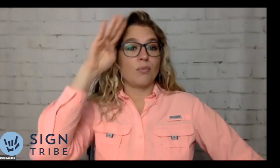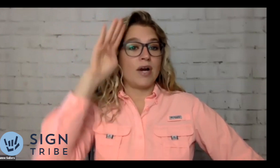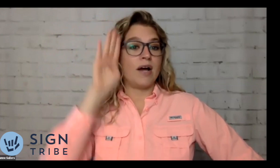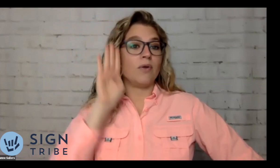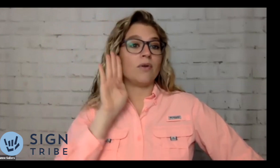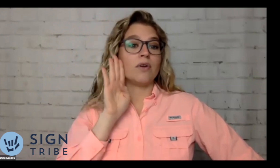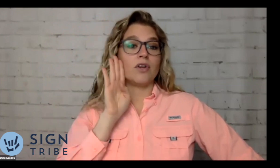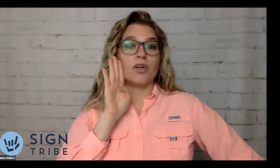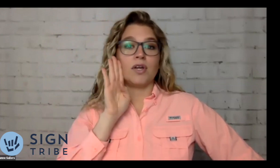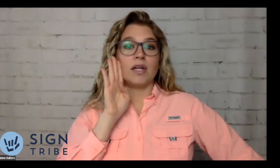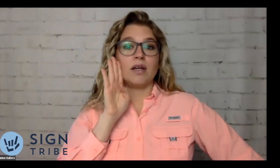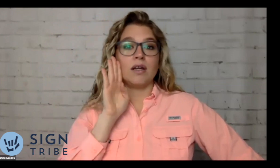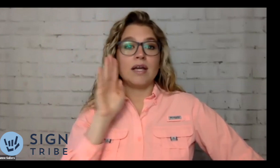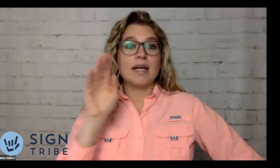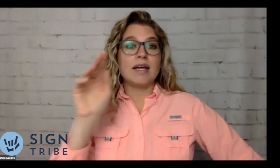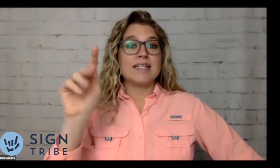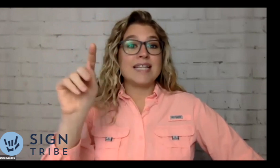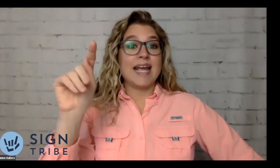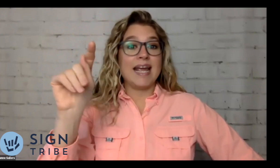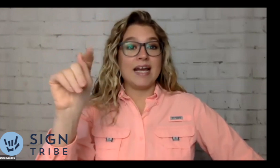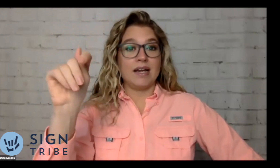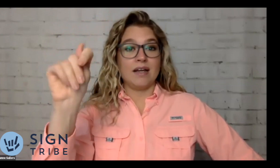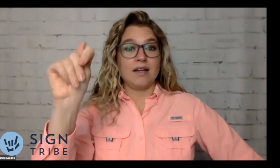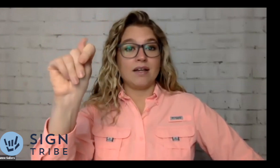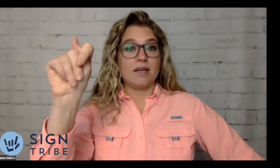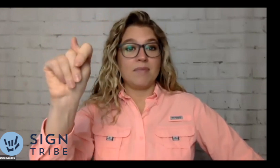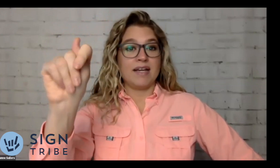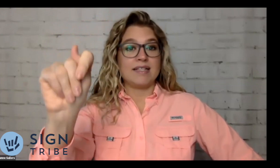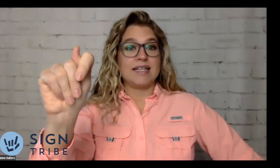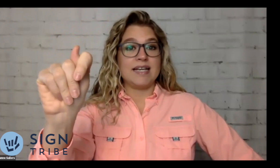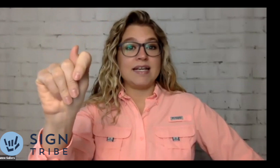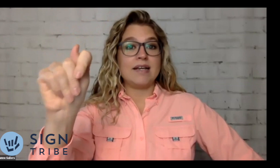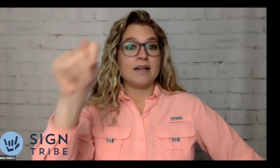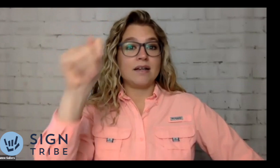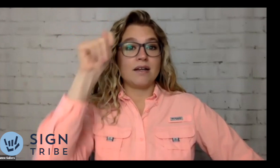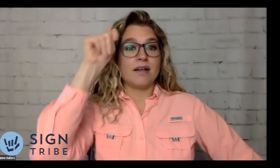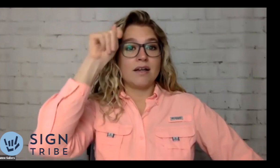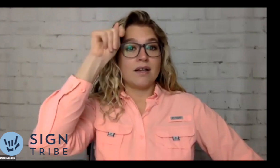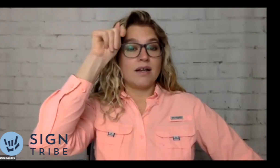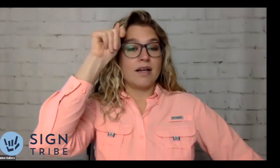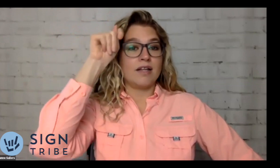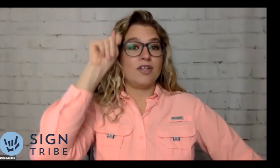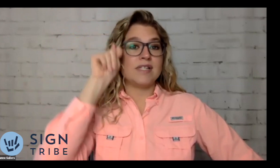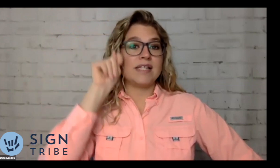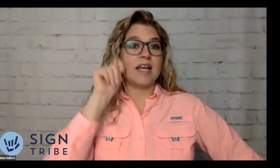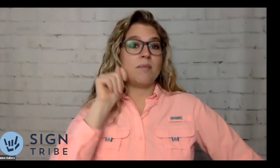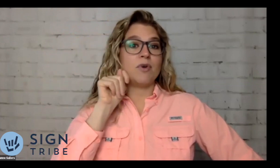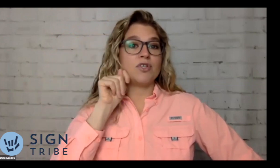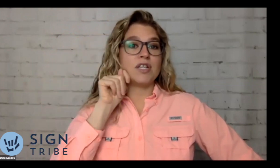Brown, good. Tan, make a T and do the same motion as